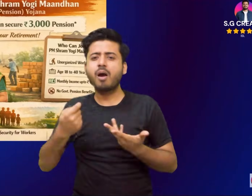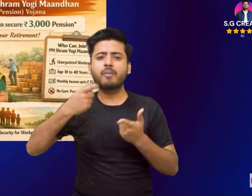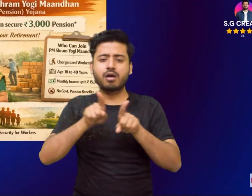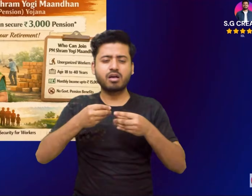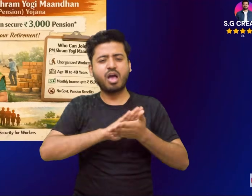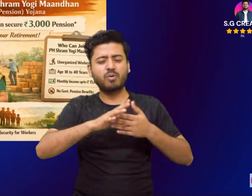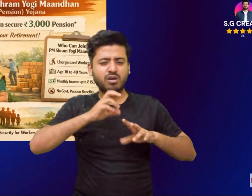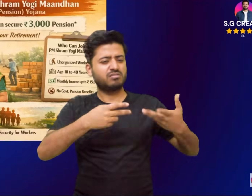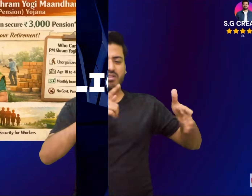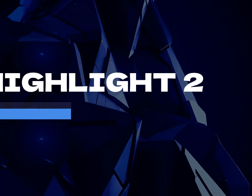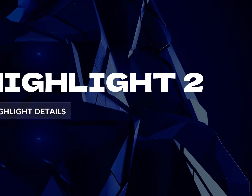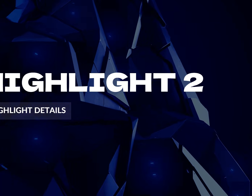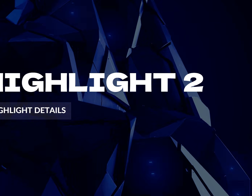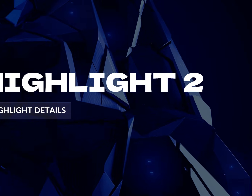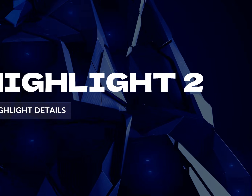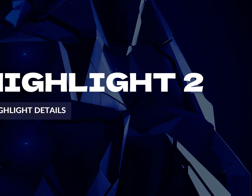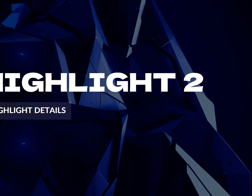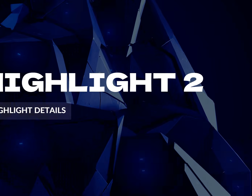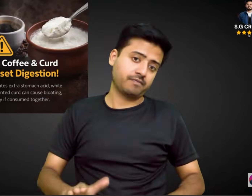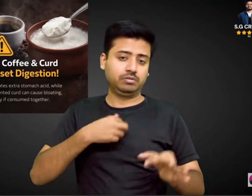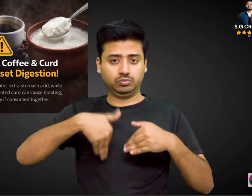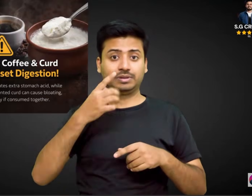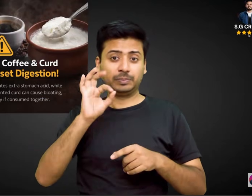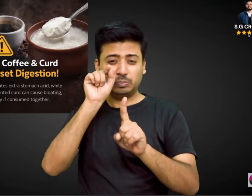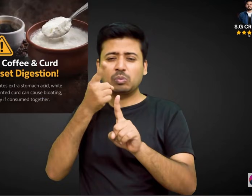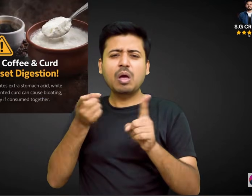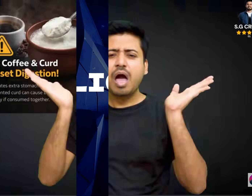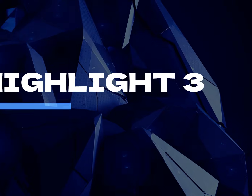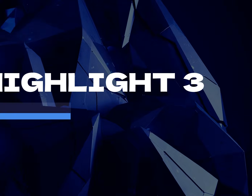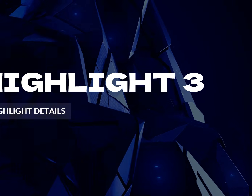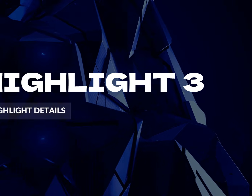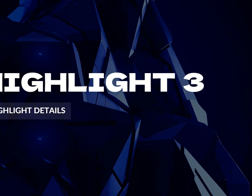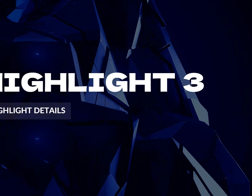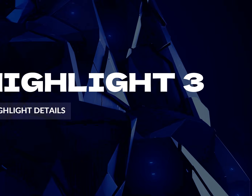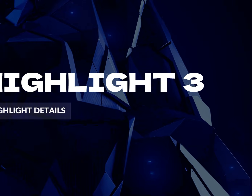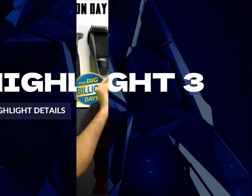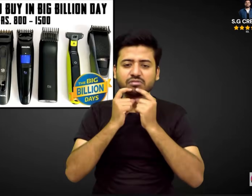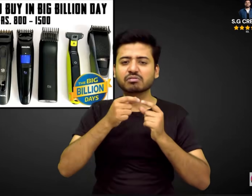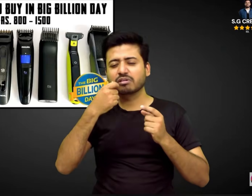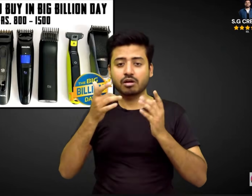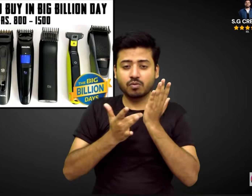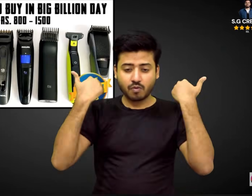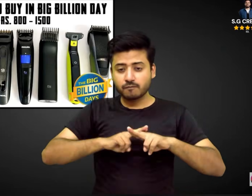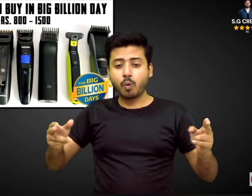After logging in, look for the retention or sensation. Digestive clash. Coffee contains up to 26 locked-in choices. 0.5.